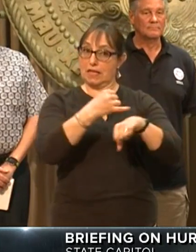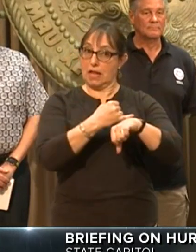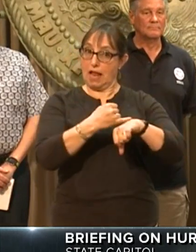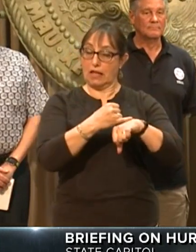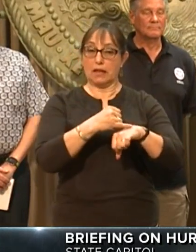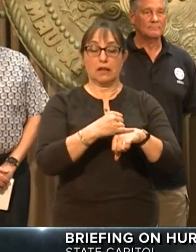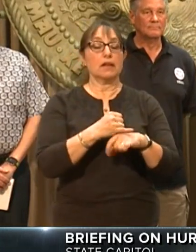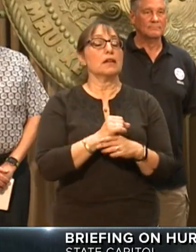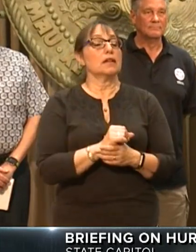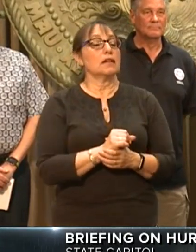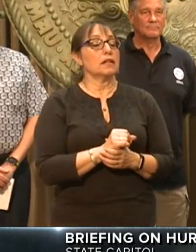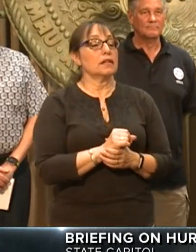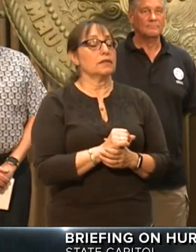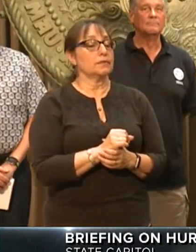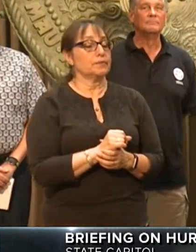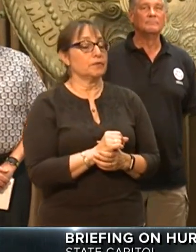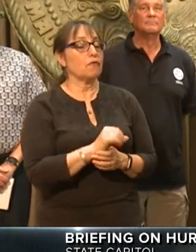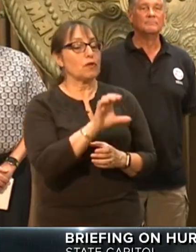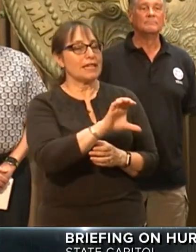Honolulu.